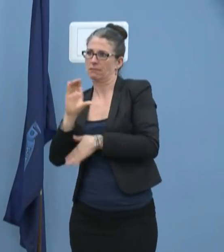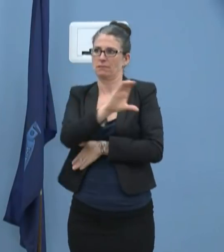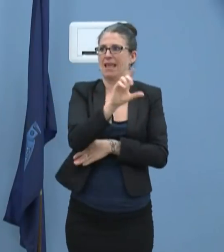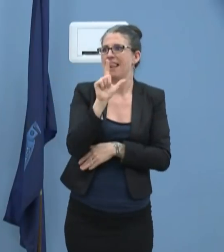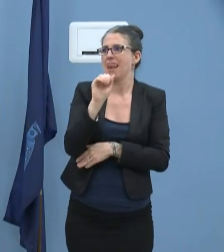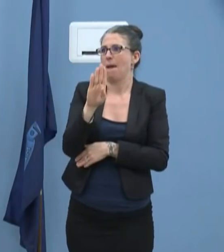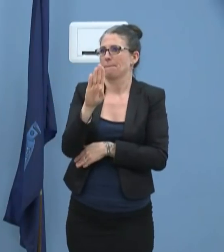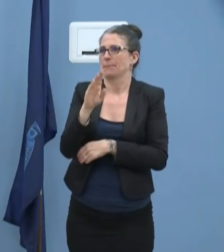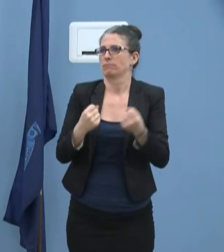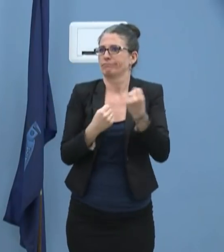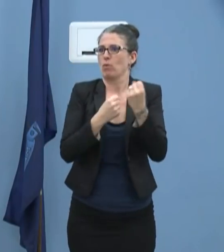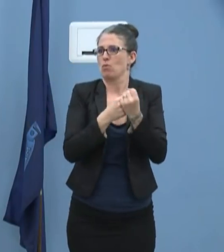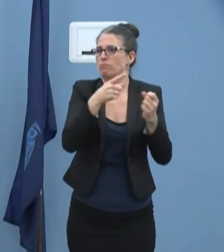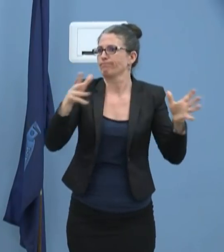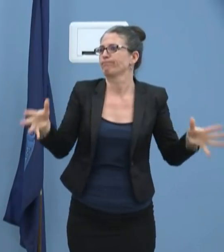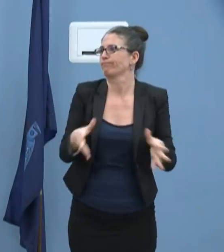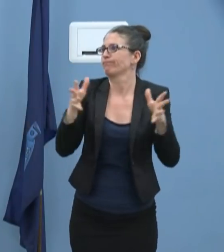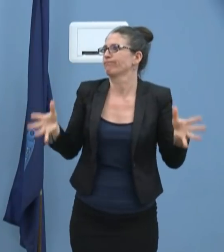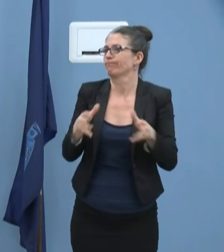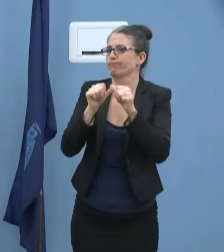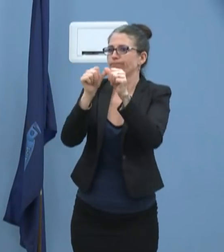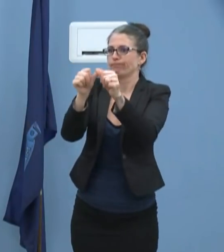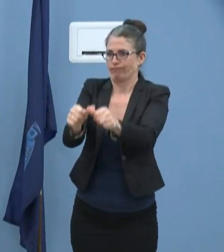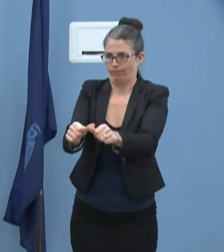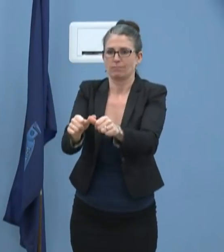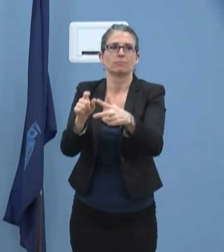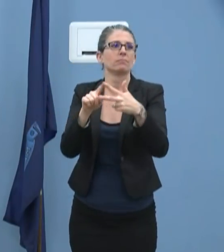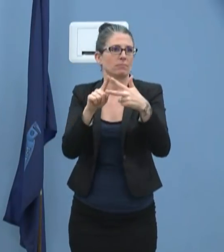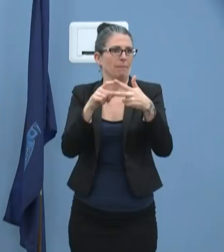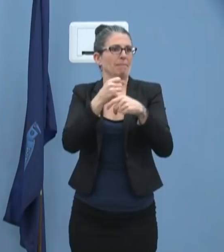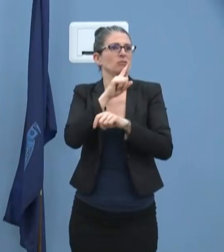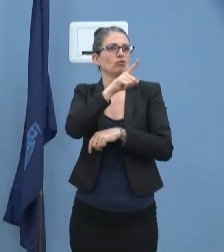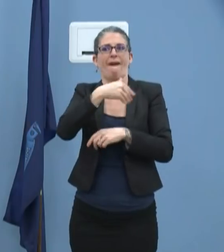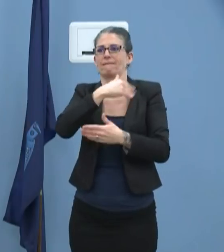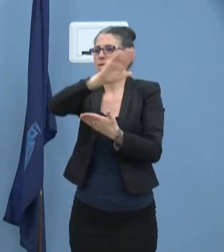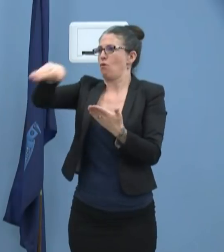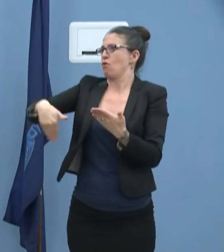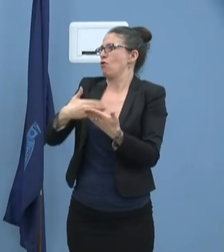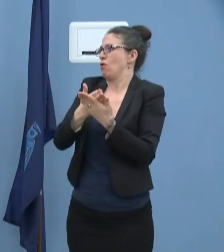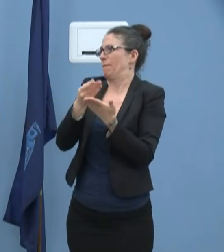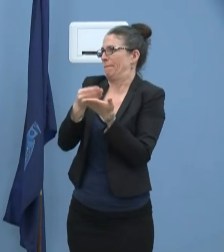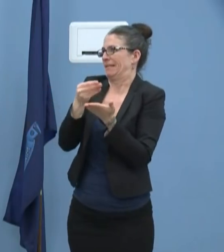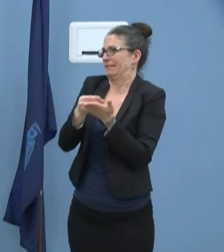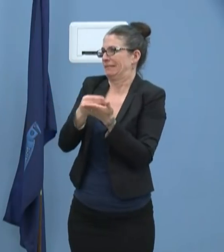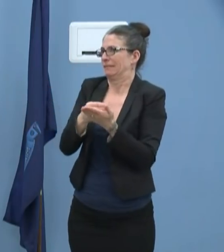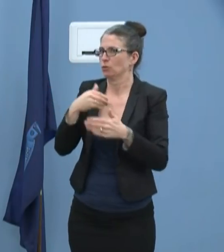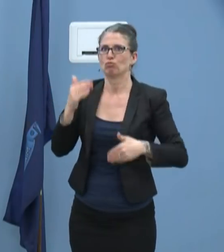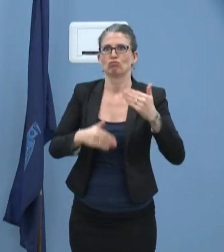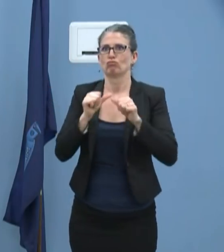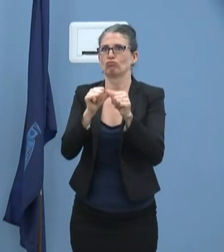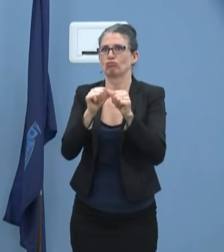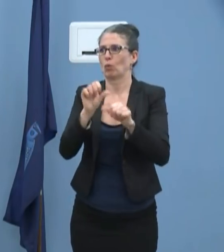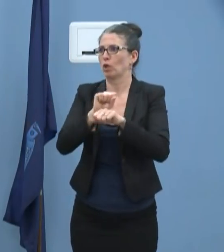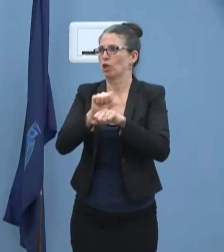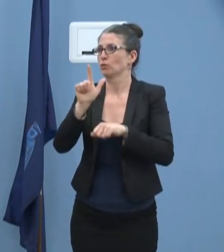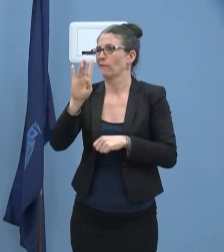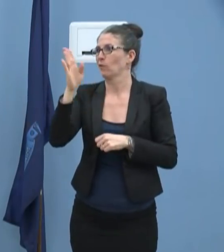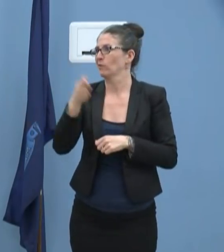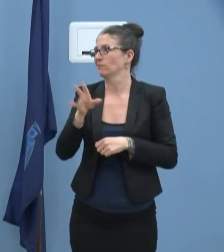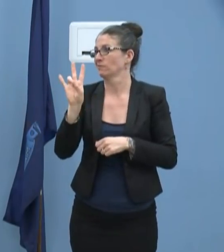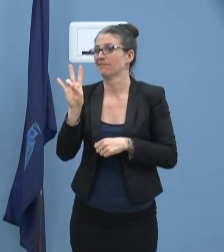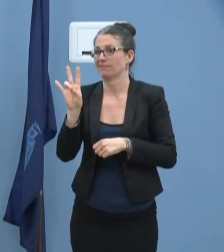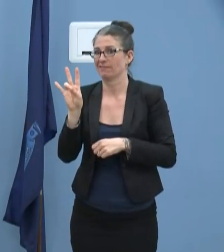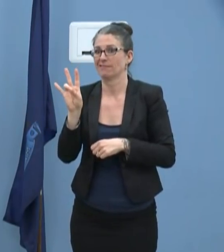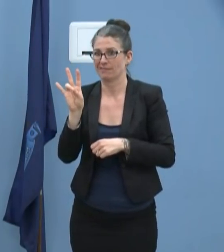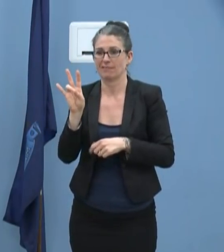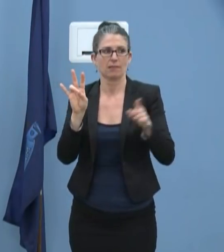necessary to be able to try to run as many tests as possible for the patients who require them. The third thing is